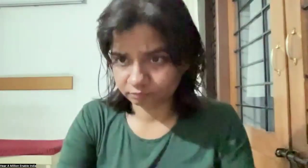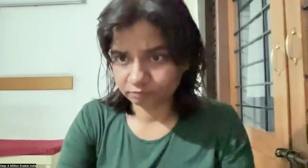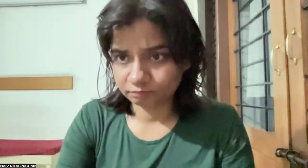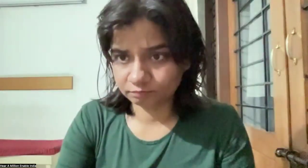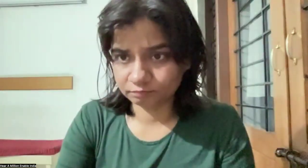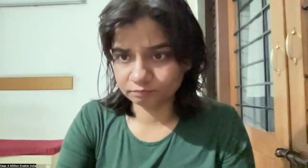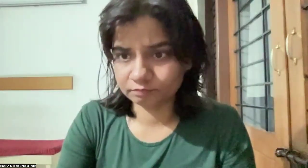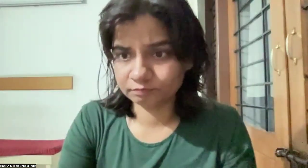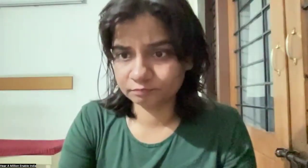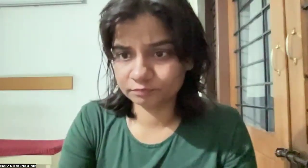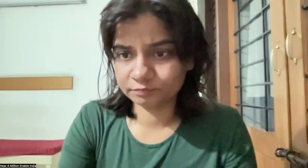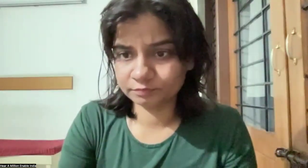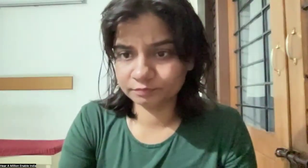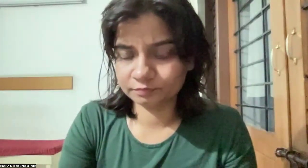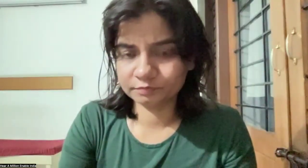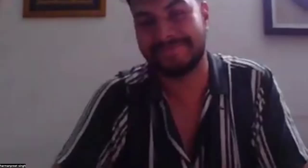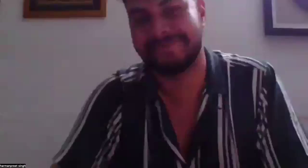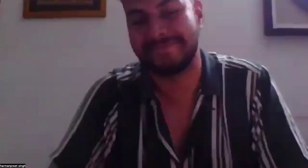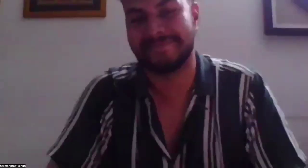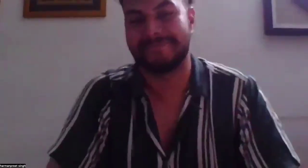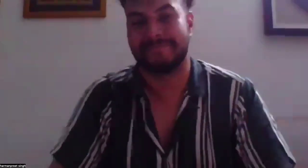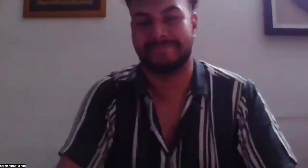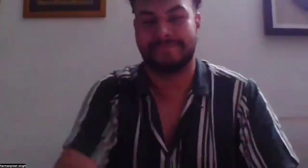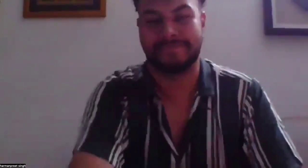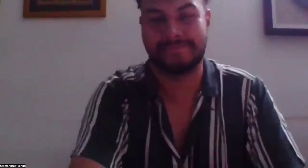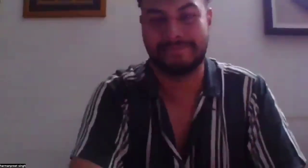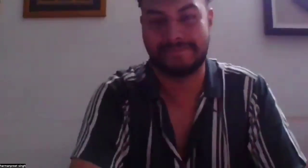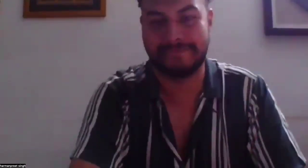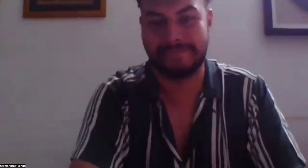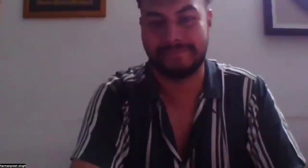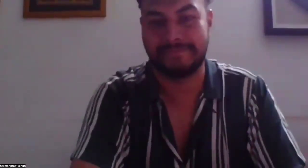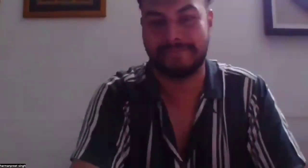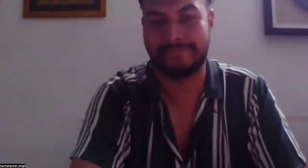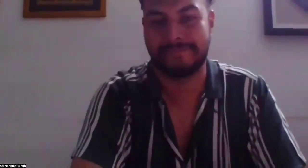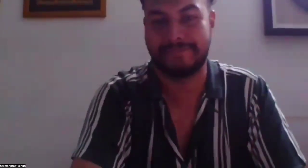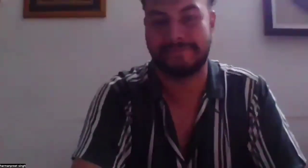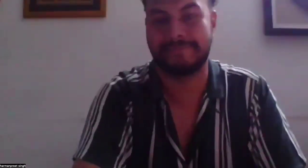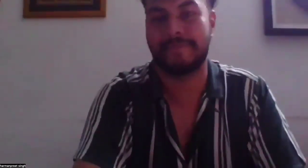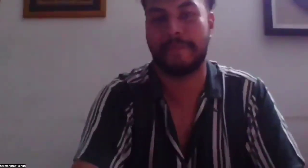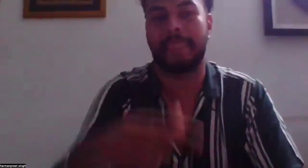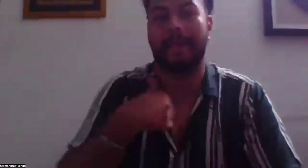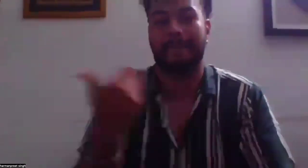Hamrit, your net is perfect, working fine. Yes, I can take over.